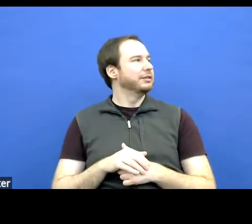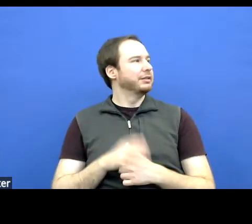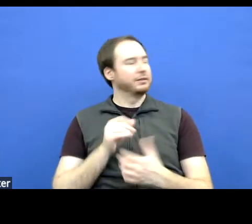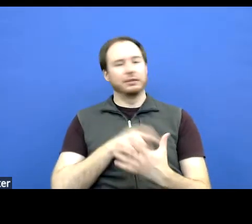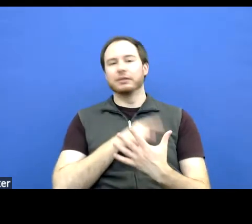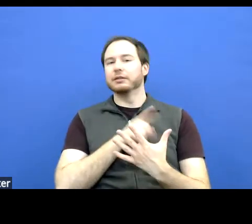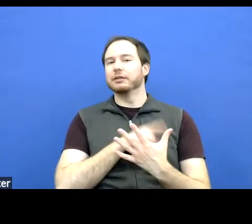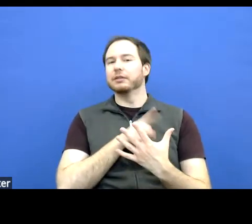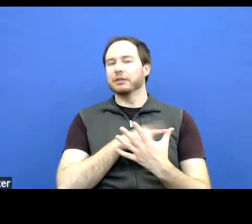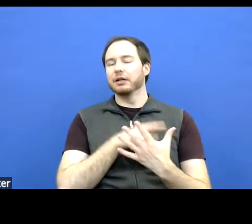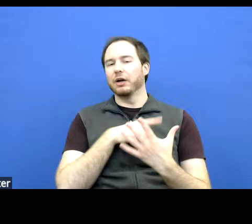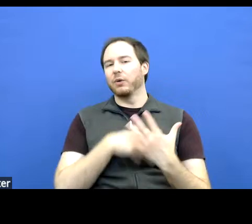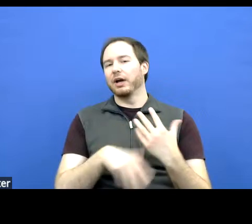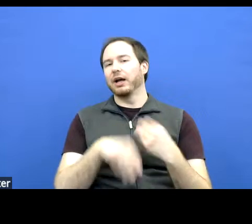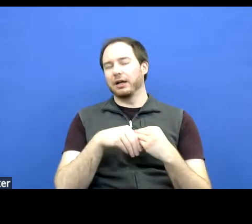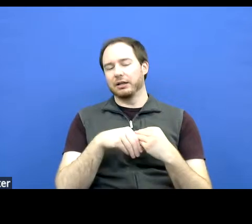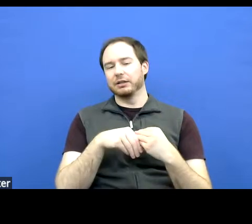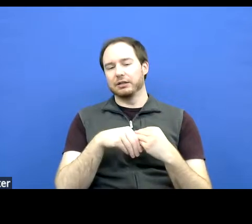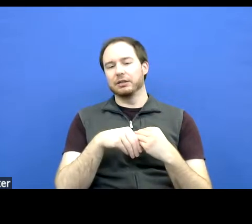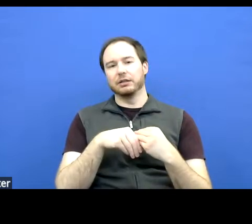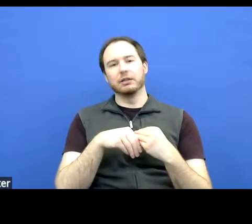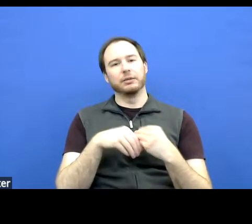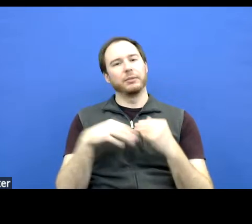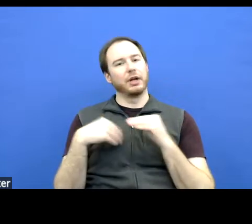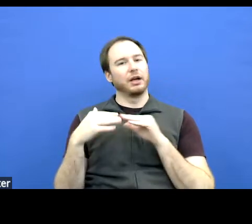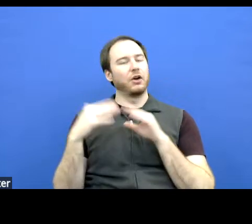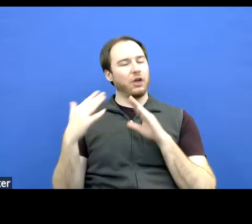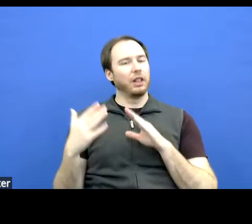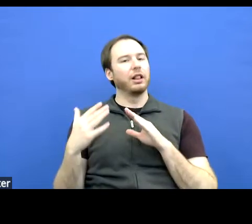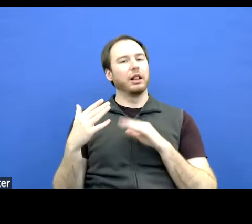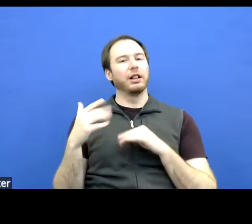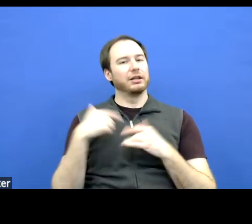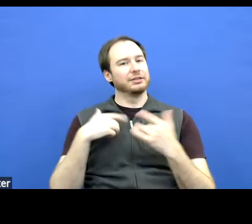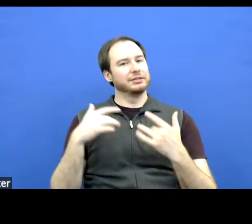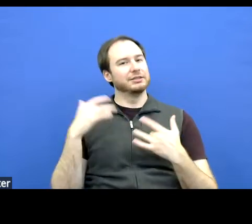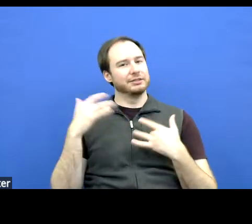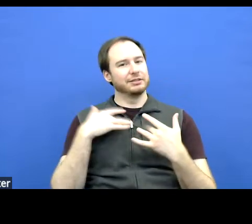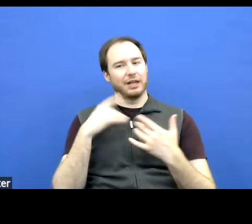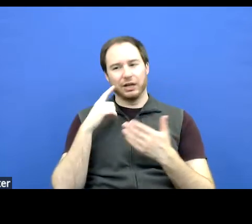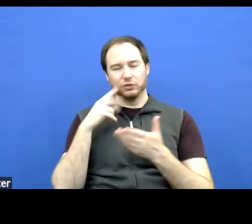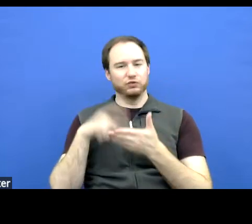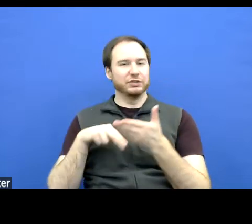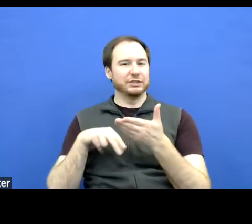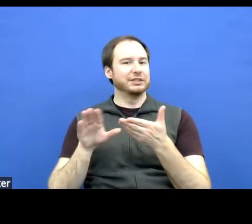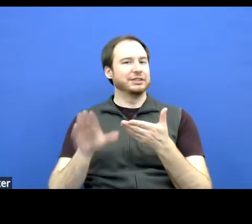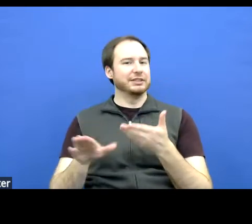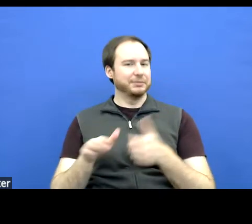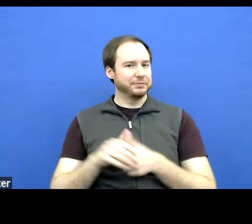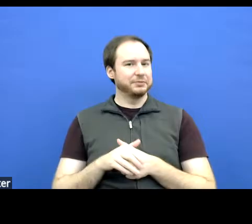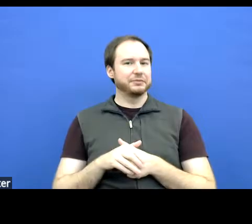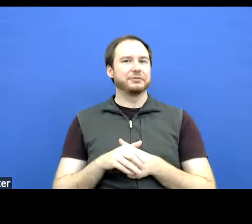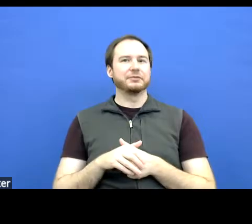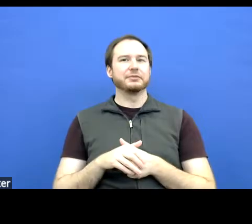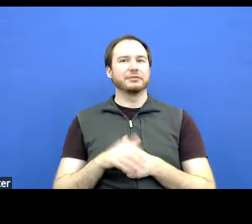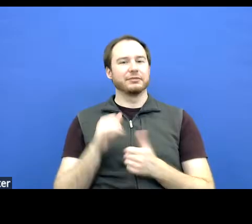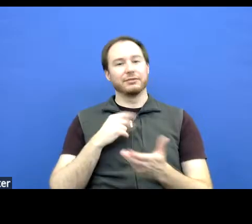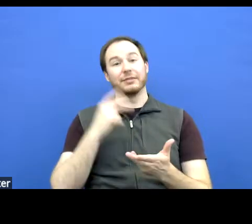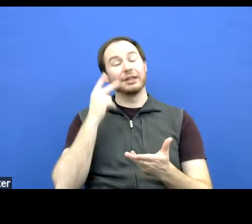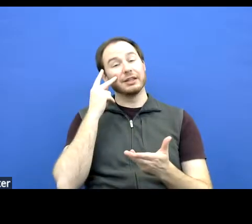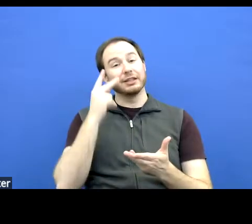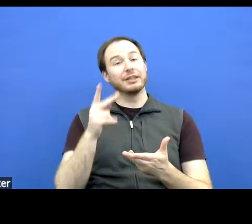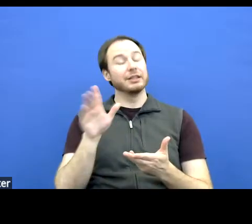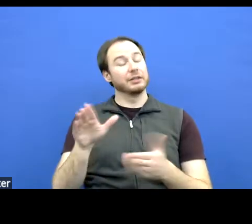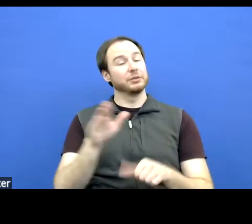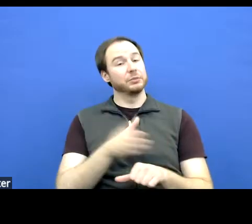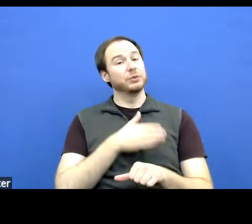Yeah, I want to echo my colleagues. It is exciting to read about him. And I see not only just music